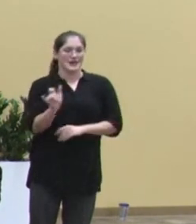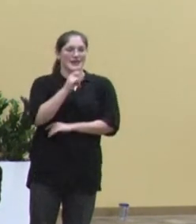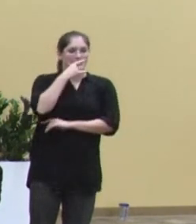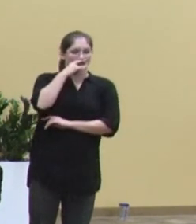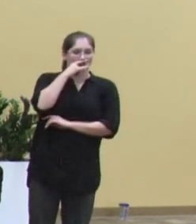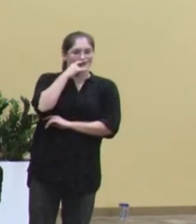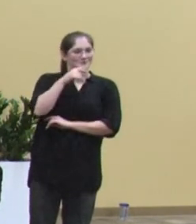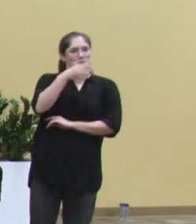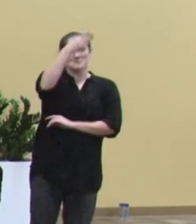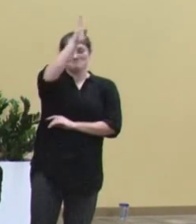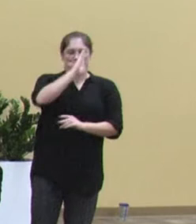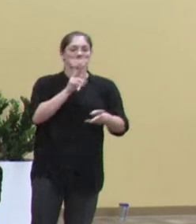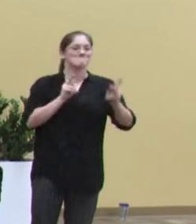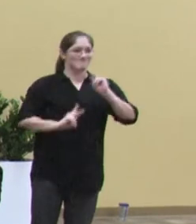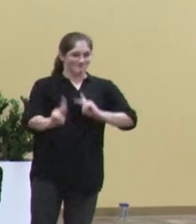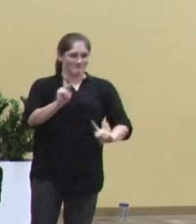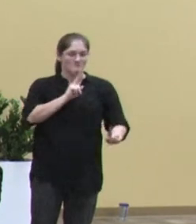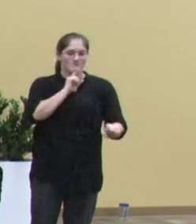are God's people.